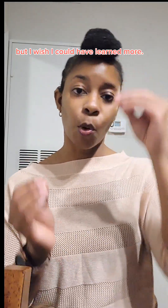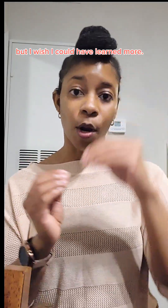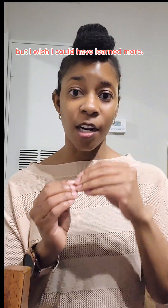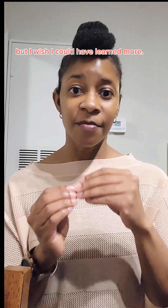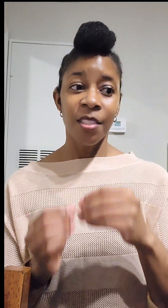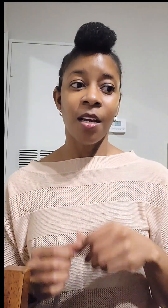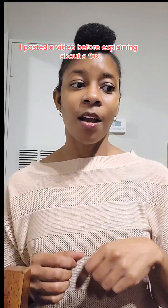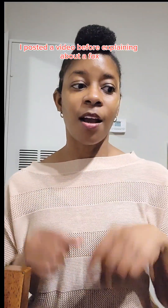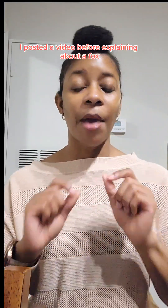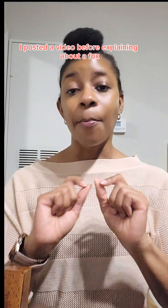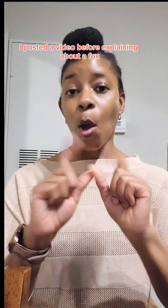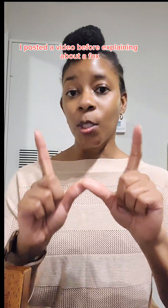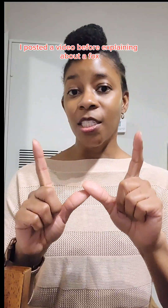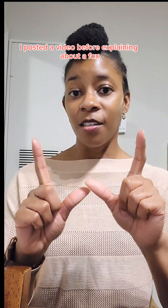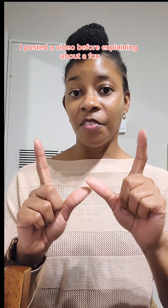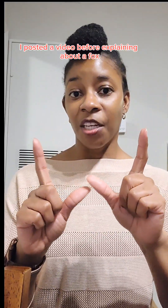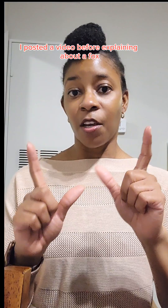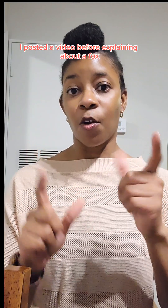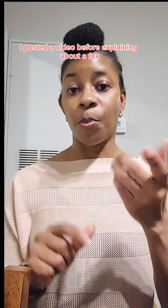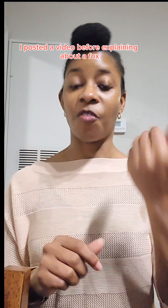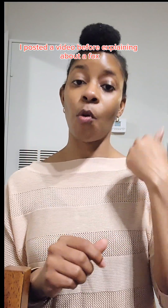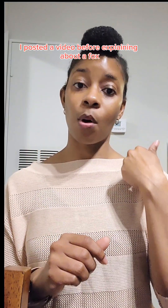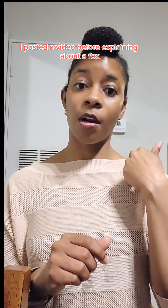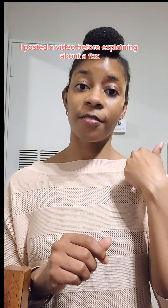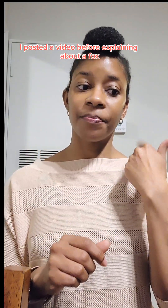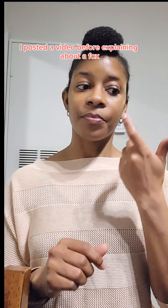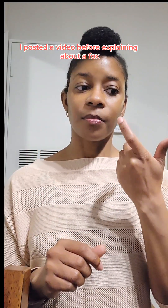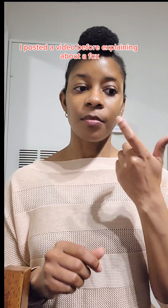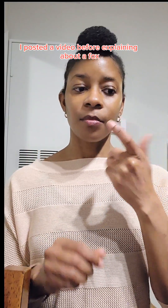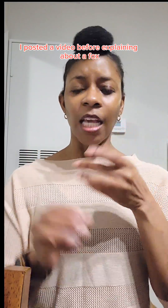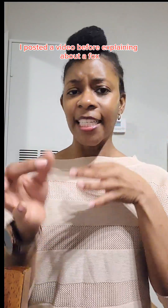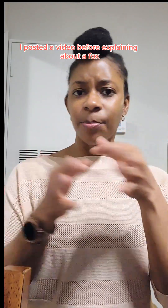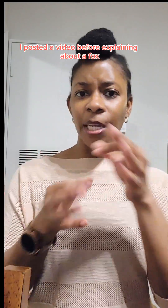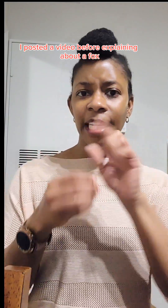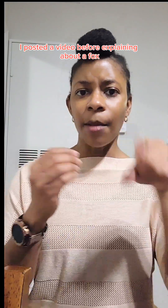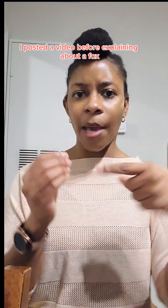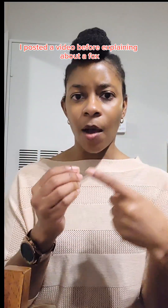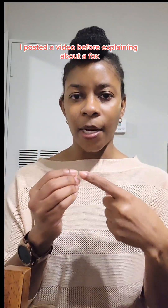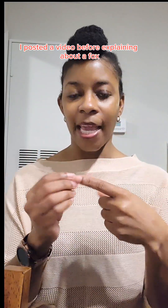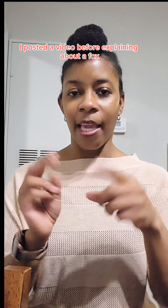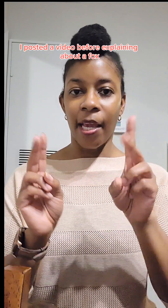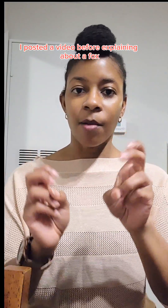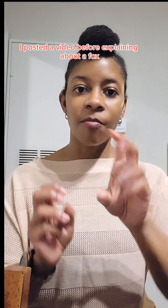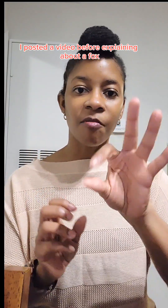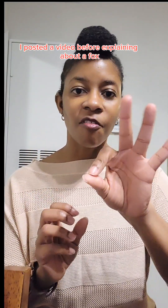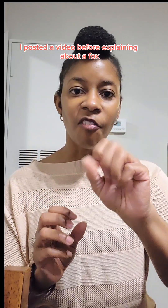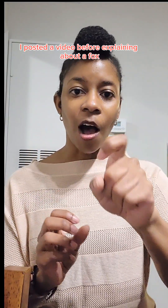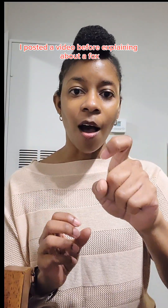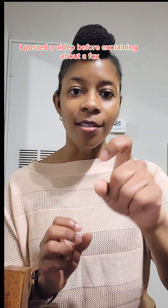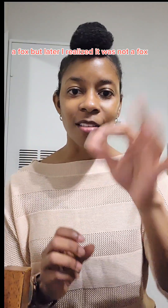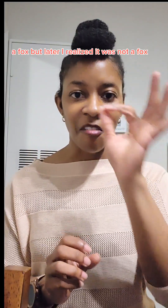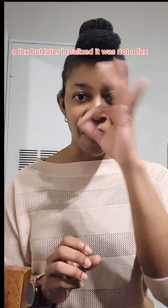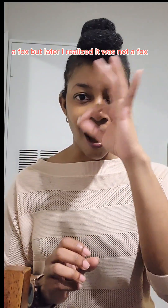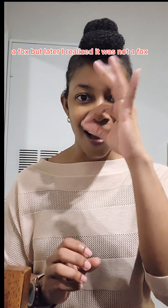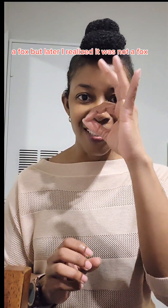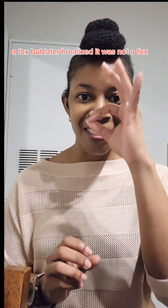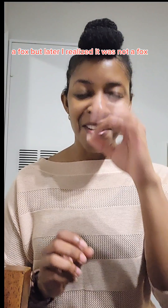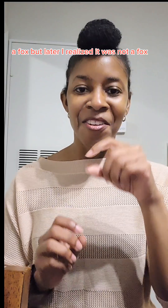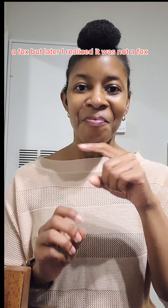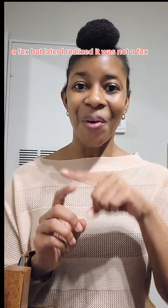more. I posted a video before explaining about a fox, but